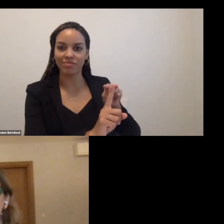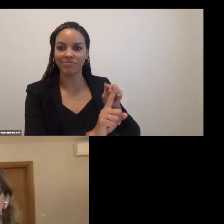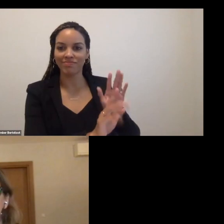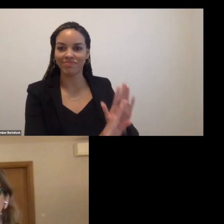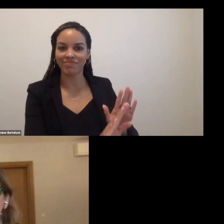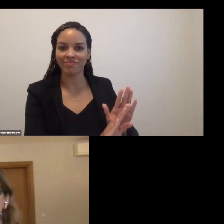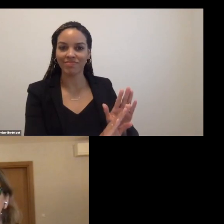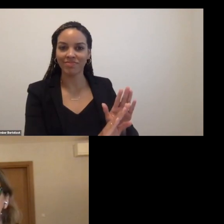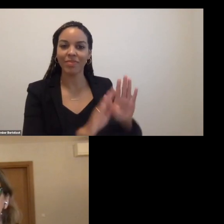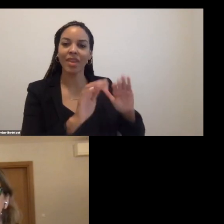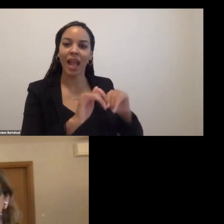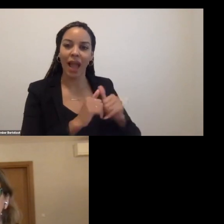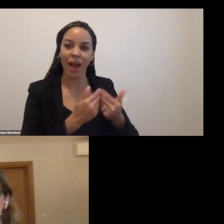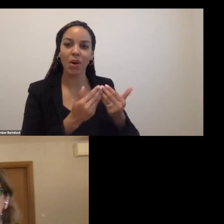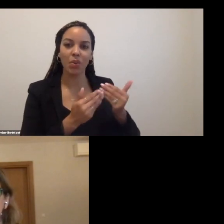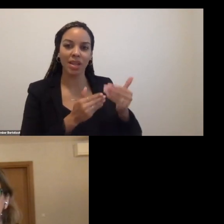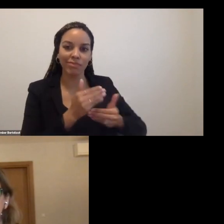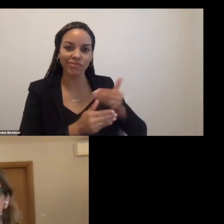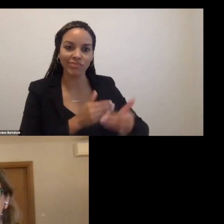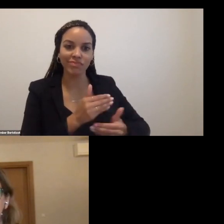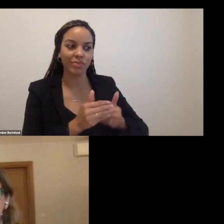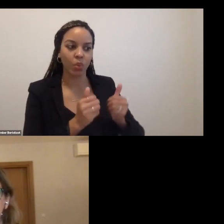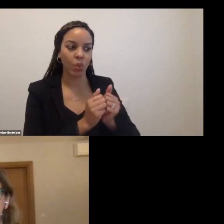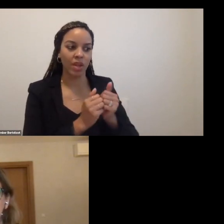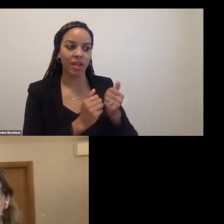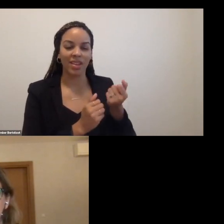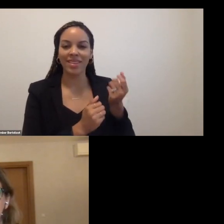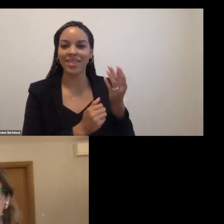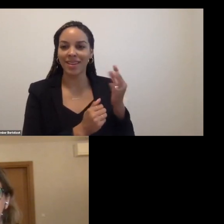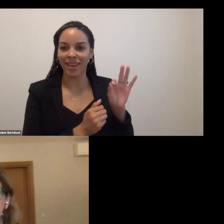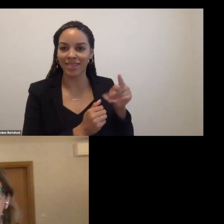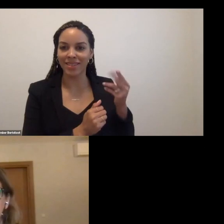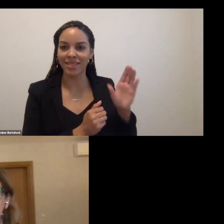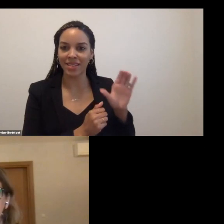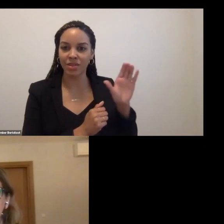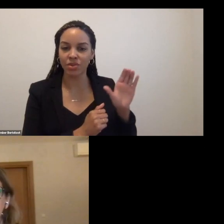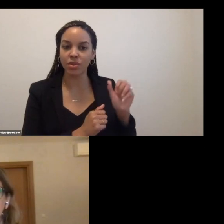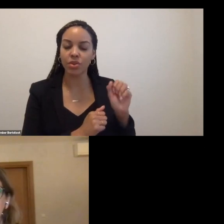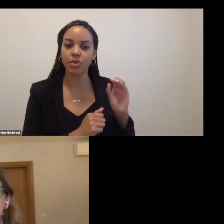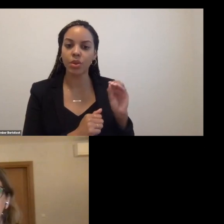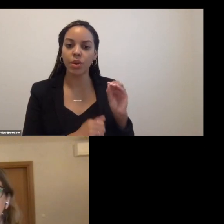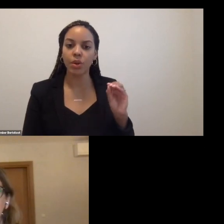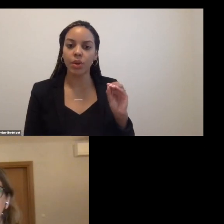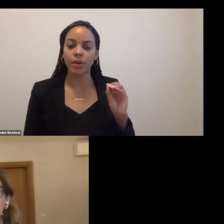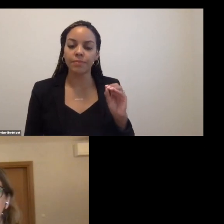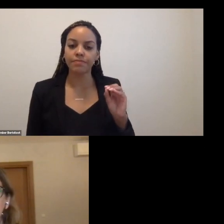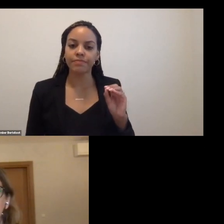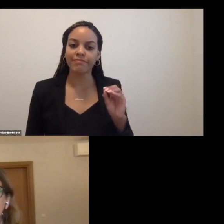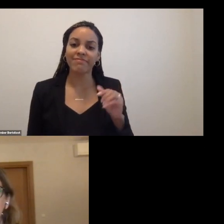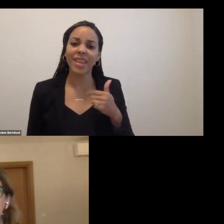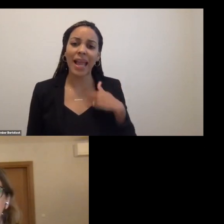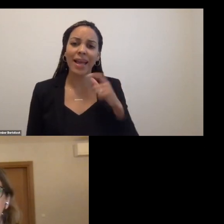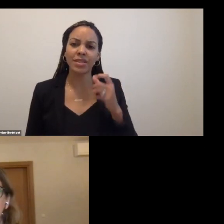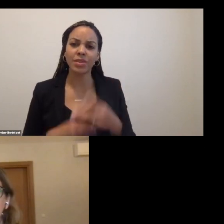Yeah. How it developed in the 19th century. But I believe, and also I have to say that